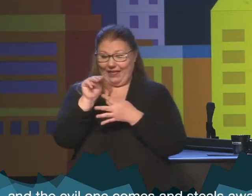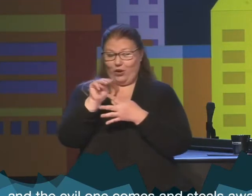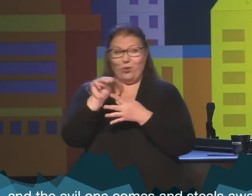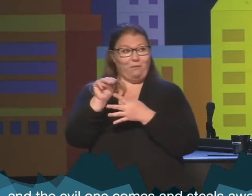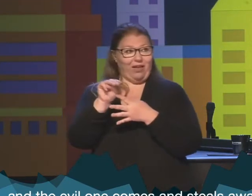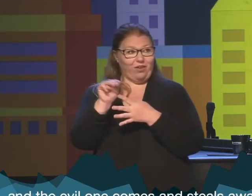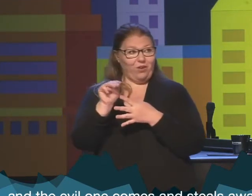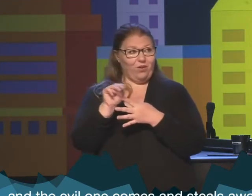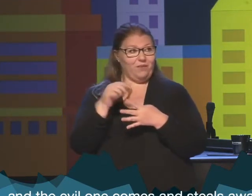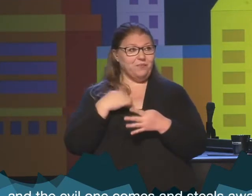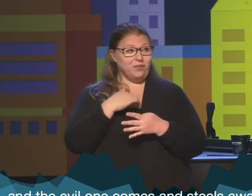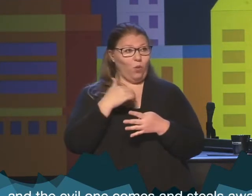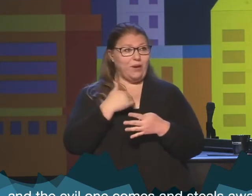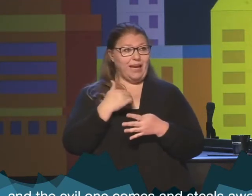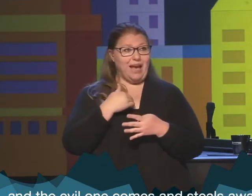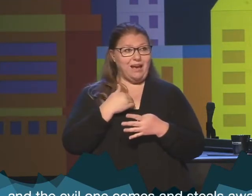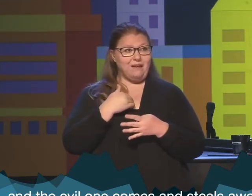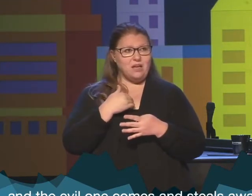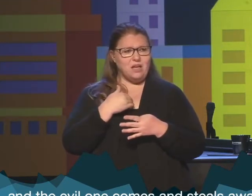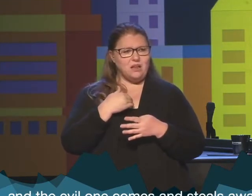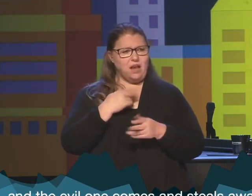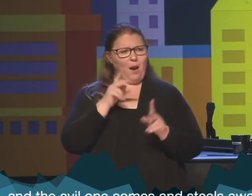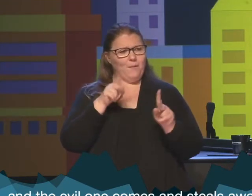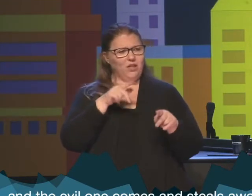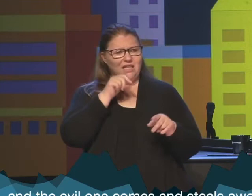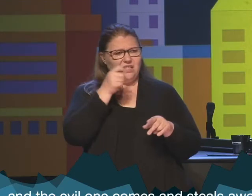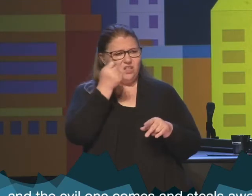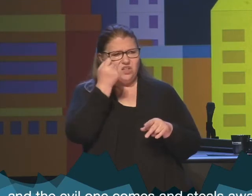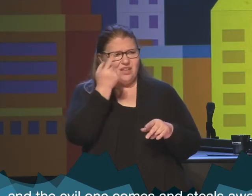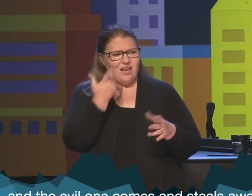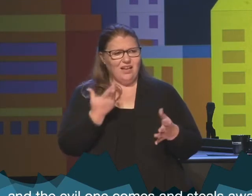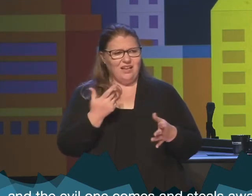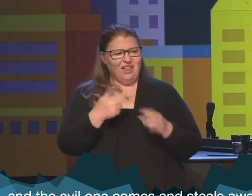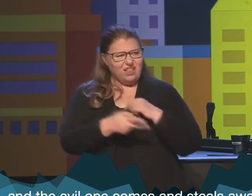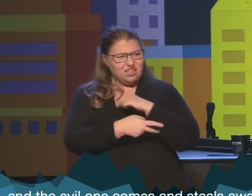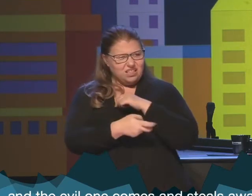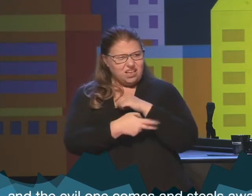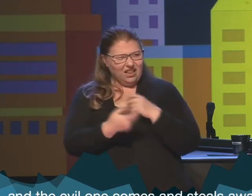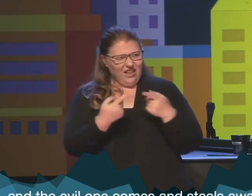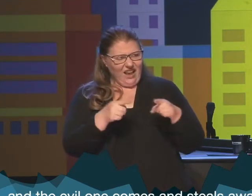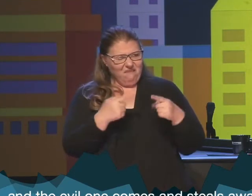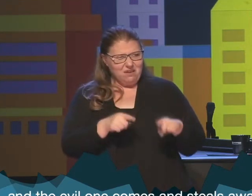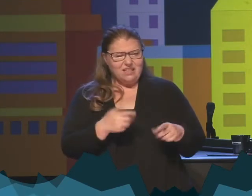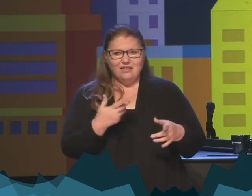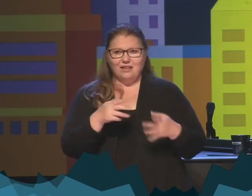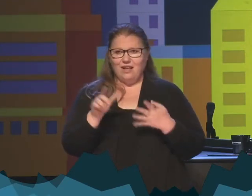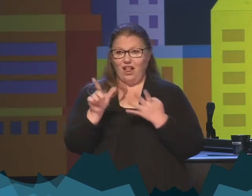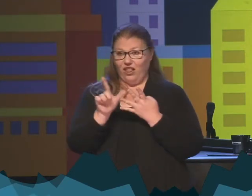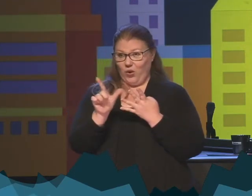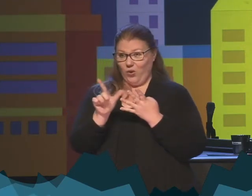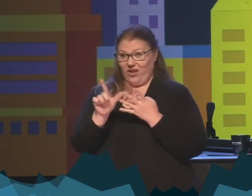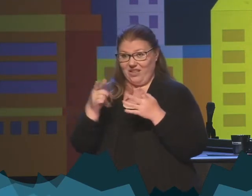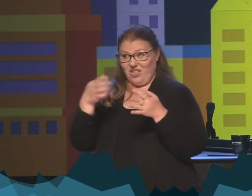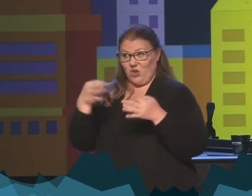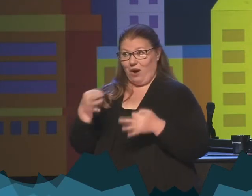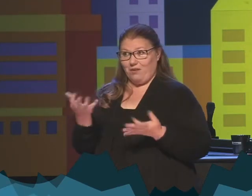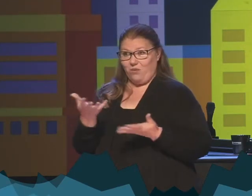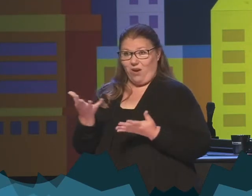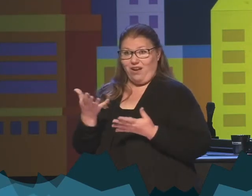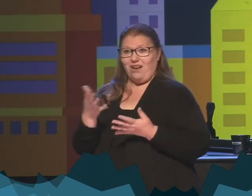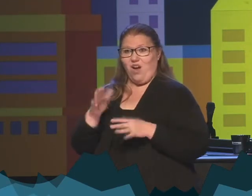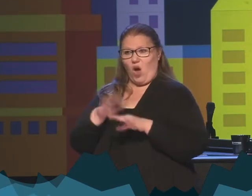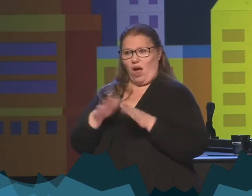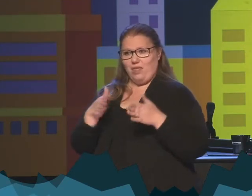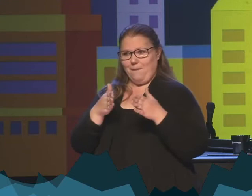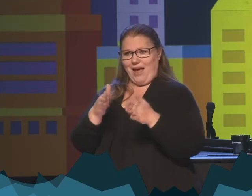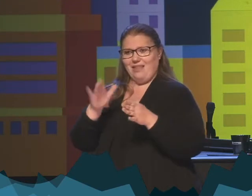this, like, oh, there's some not understanding that takes place. There's some stealing that takes place. Luke describes it like this. Those on the path